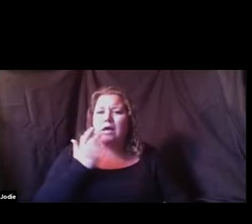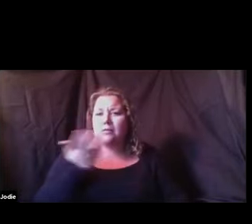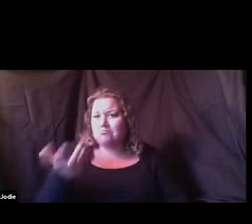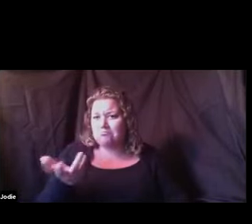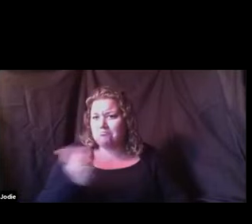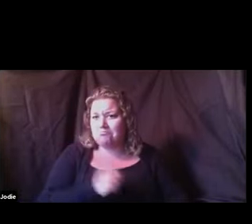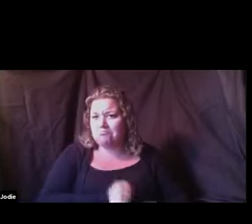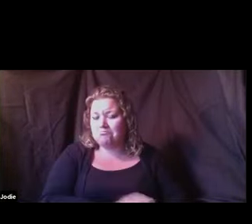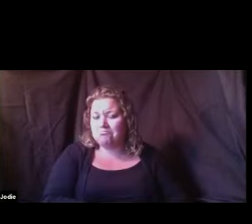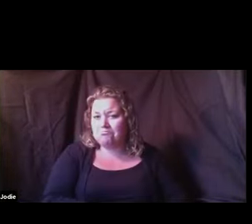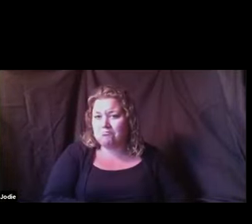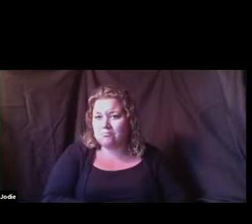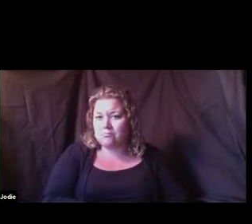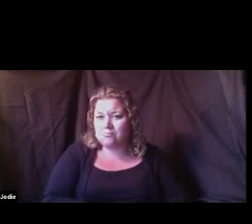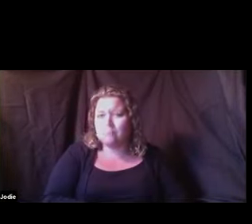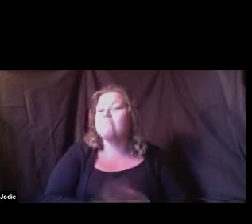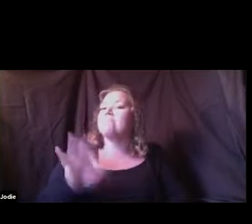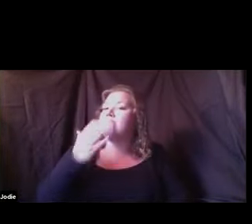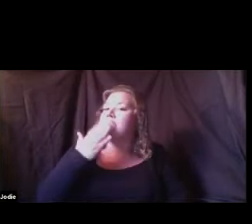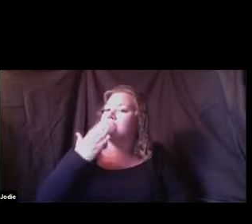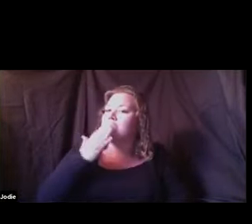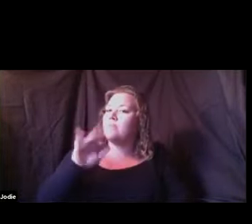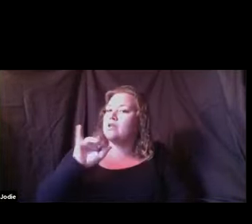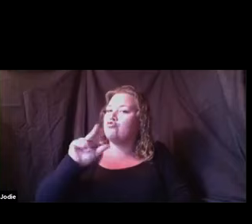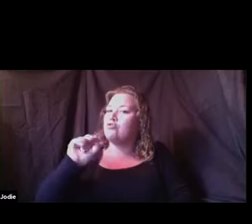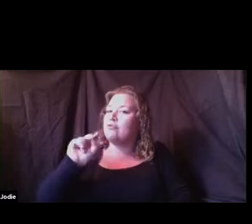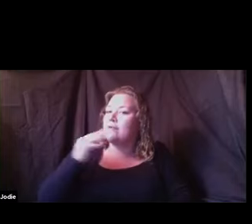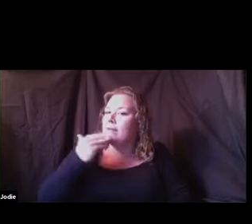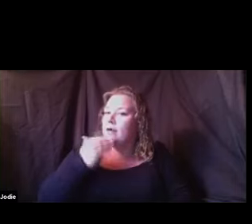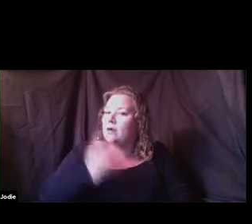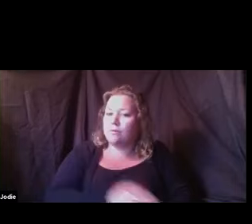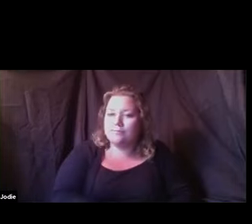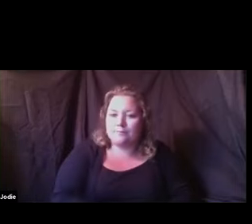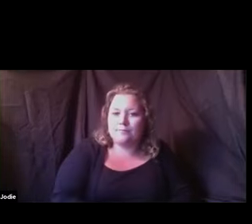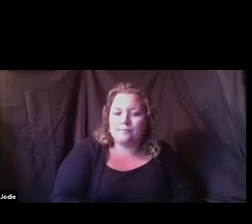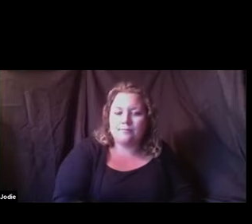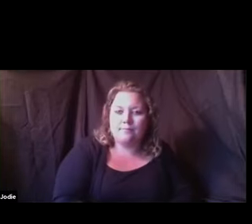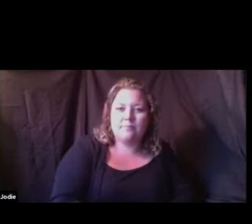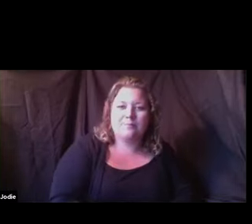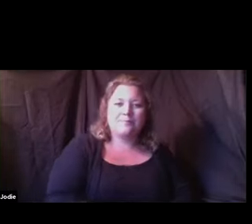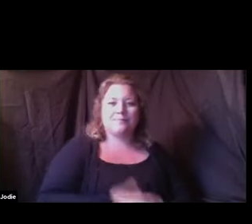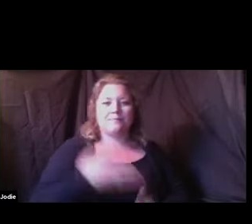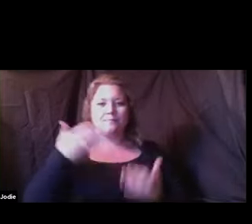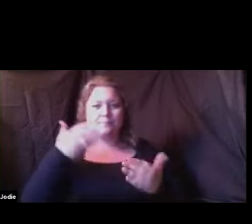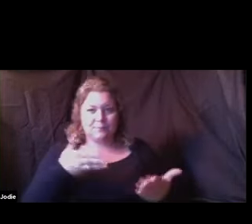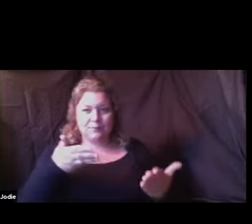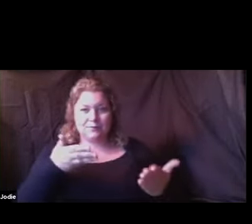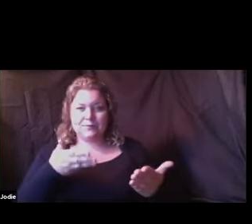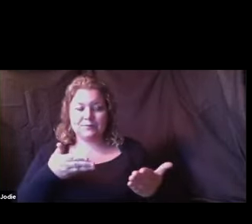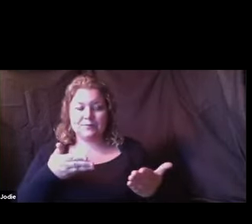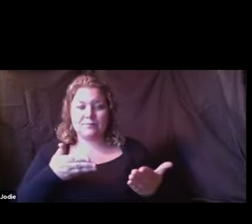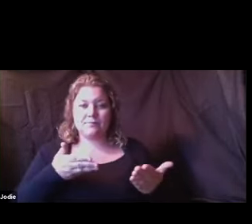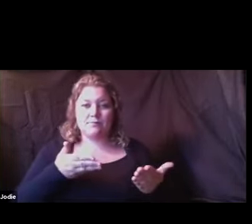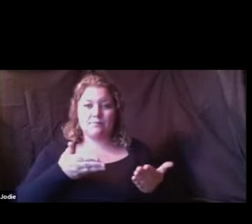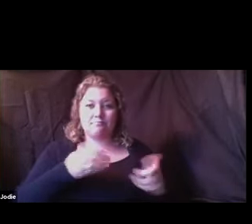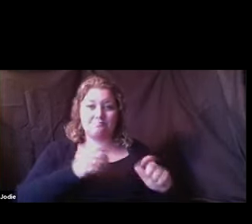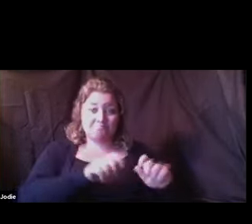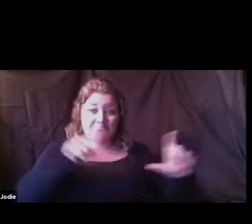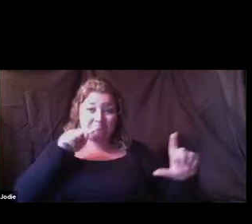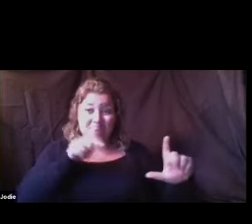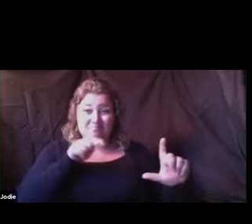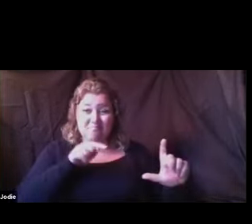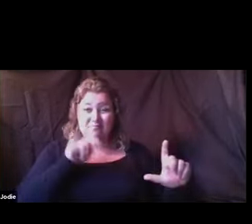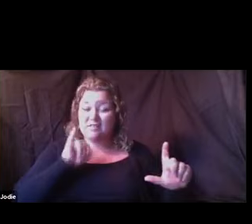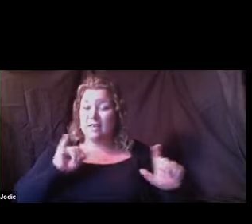themselves? Yeah, thanks, Justin. That's an important question. This is something that was developed